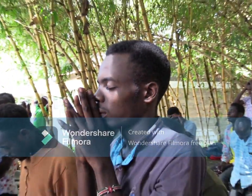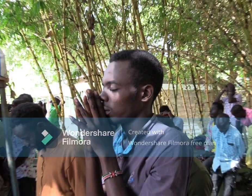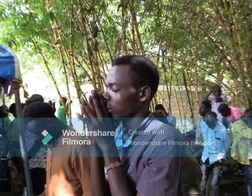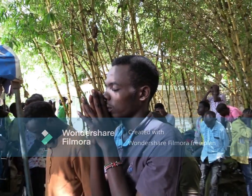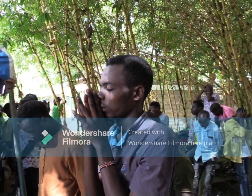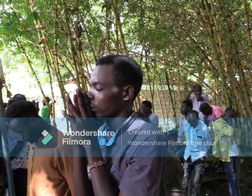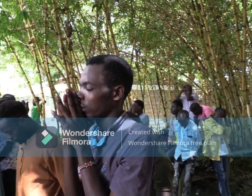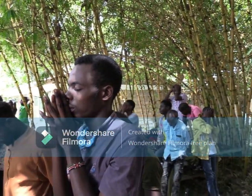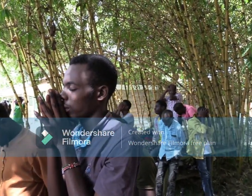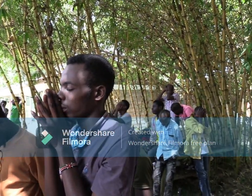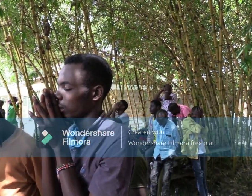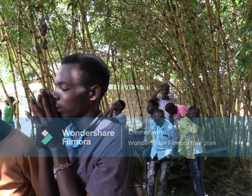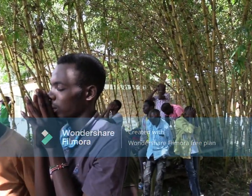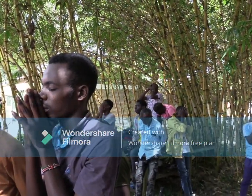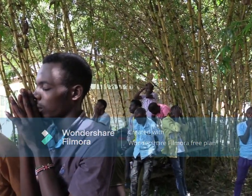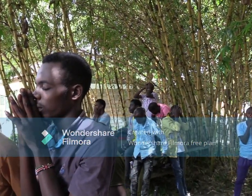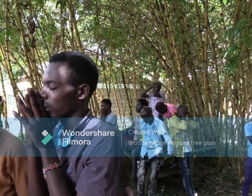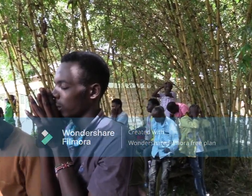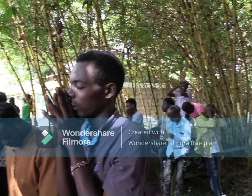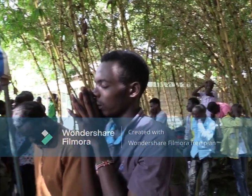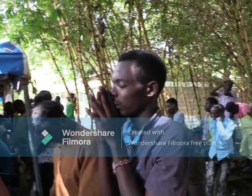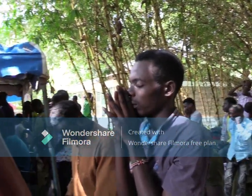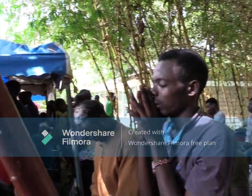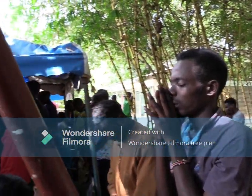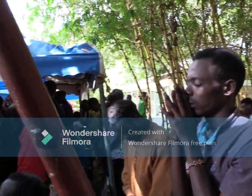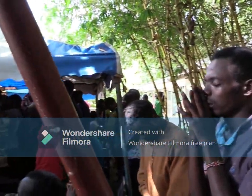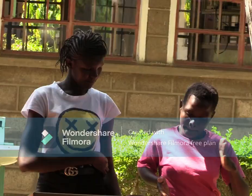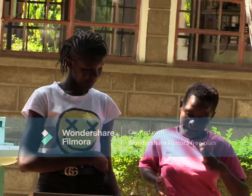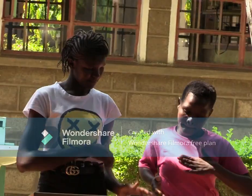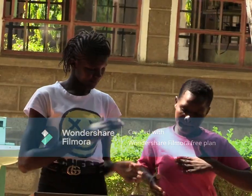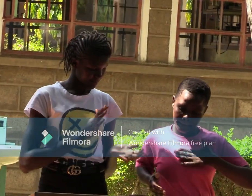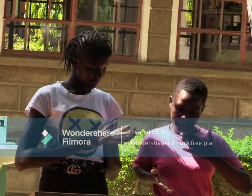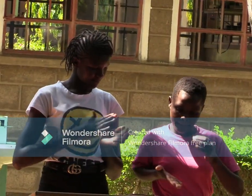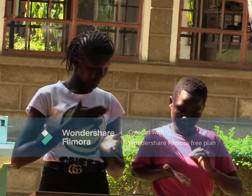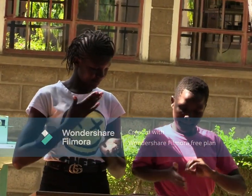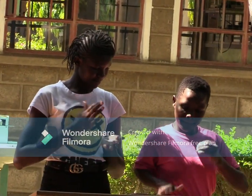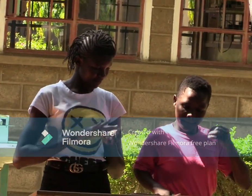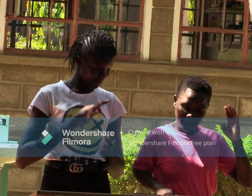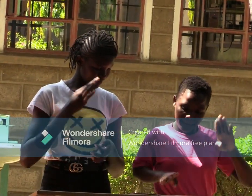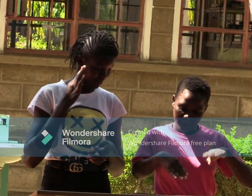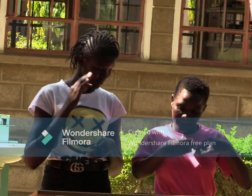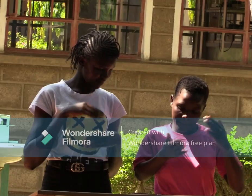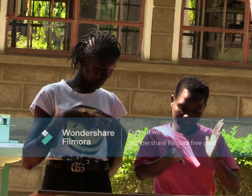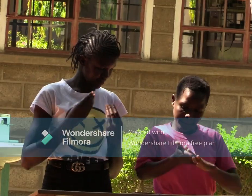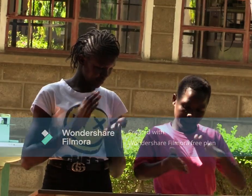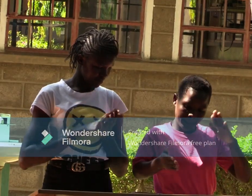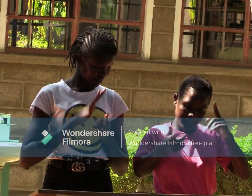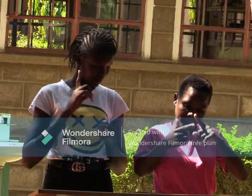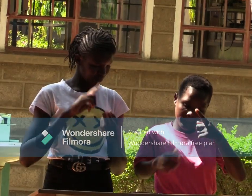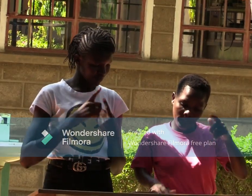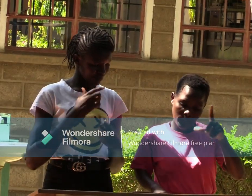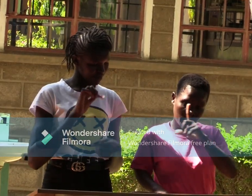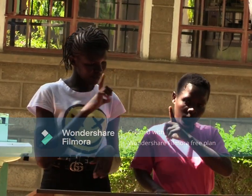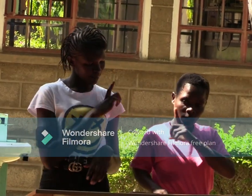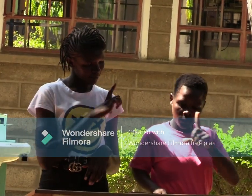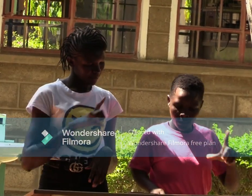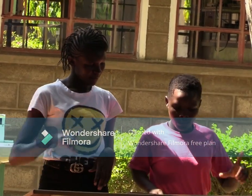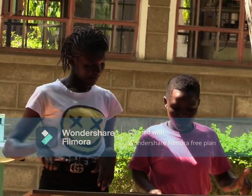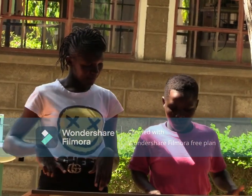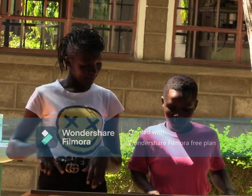institution, through the facilitation of this department, we have KSL classes for those